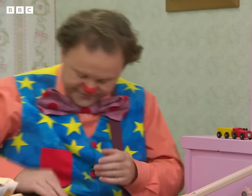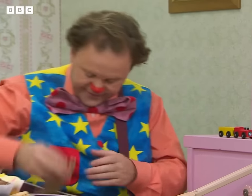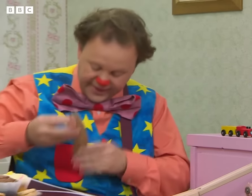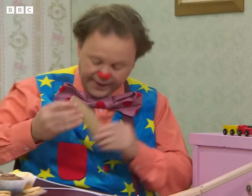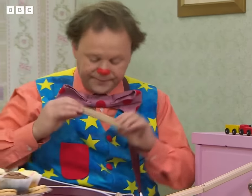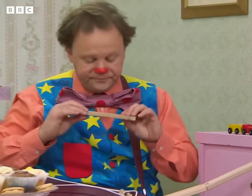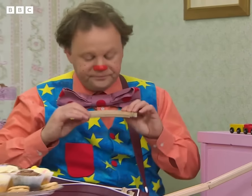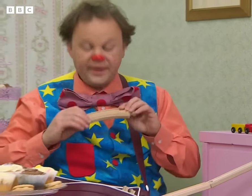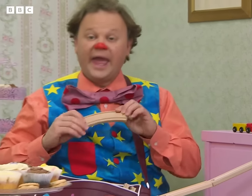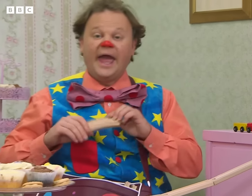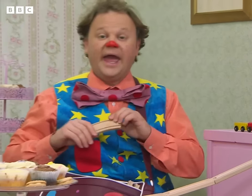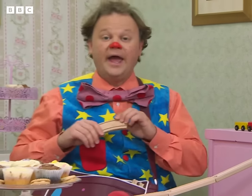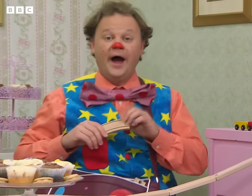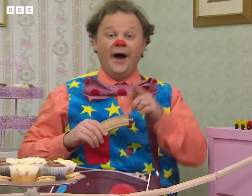Hello, Mr. Tumble.